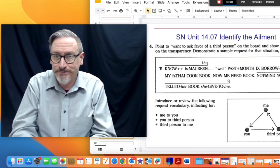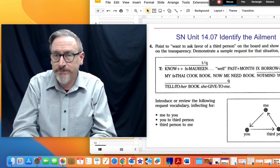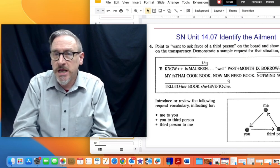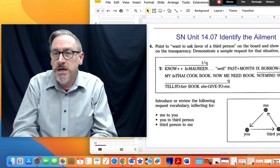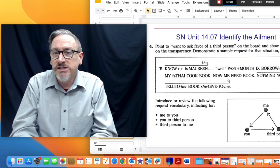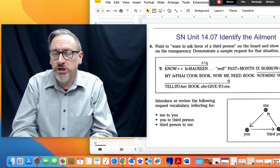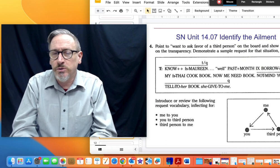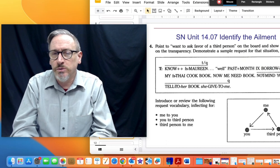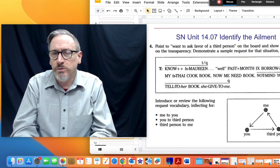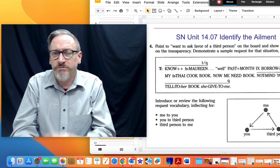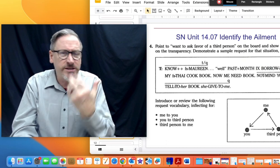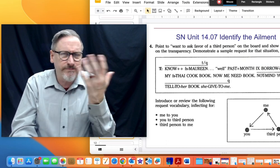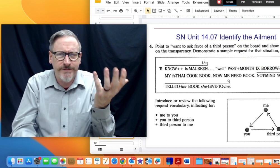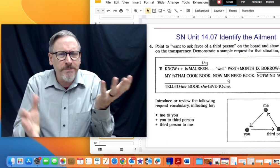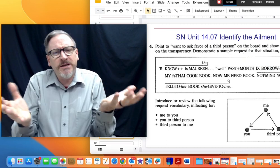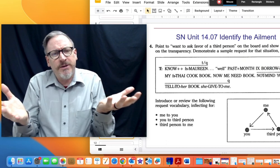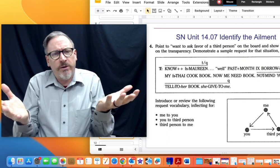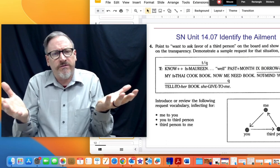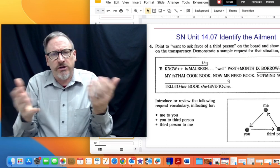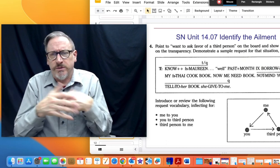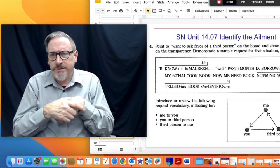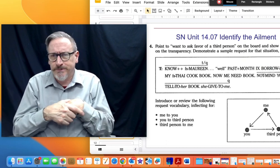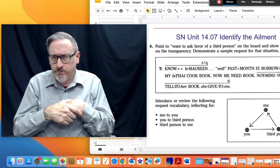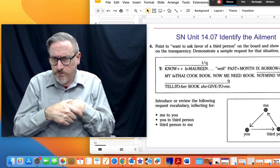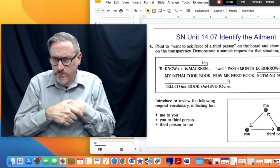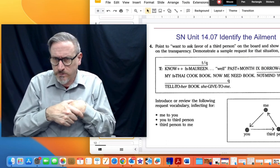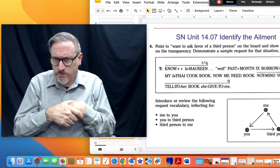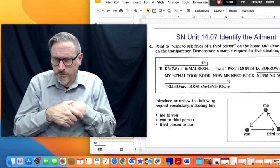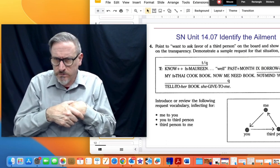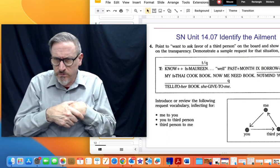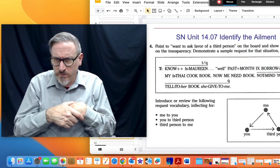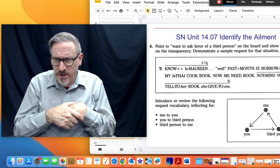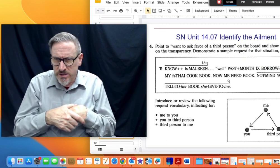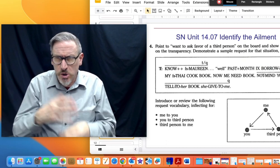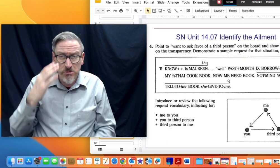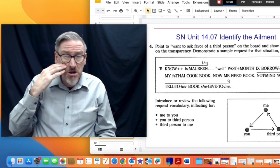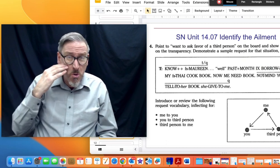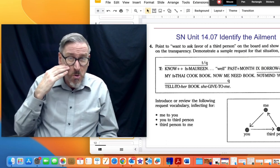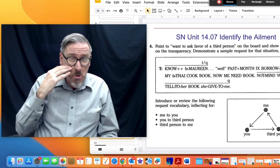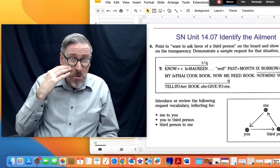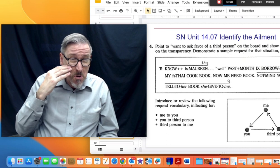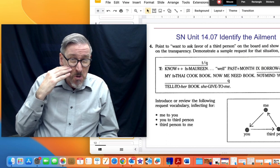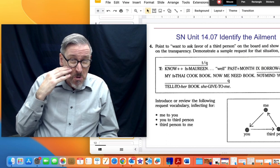right? So just something to be aware of culturally. So